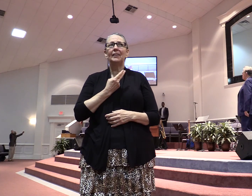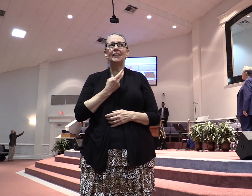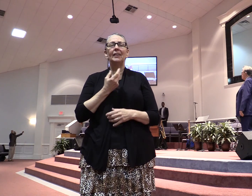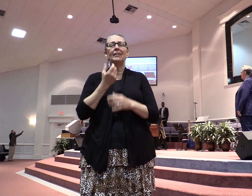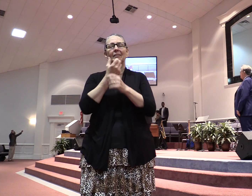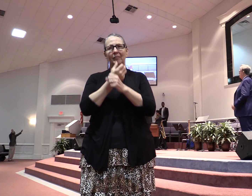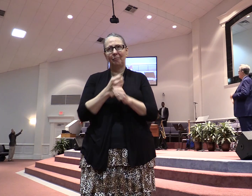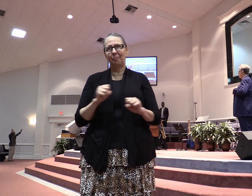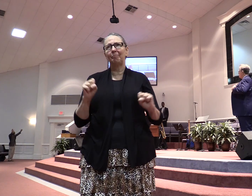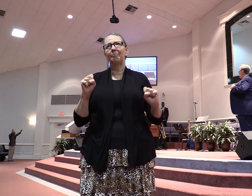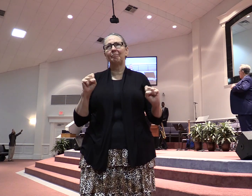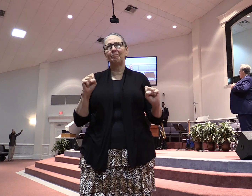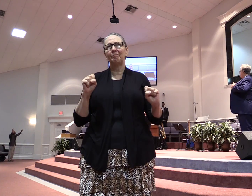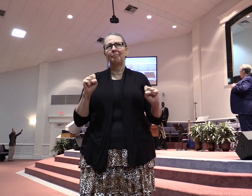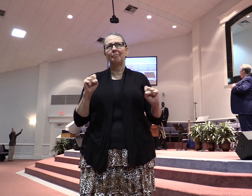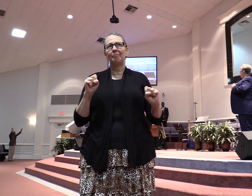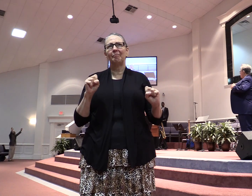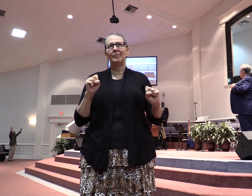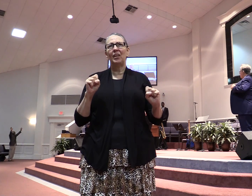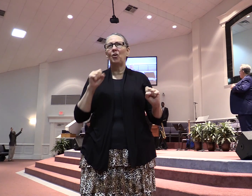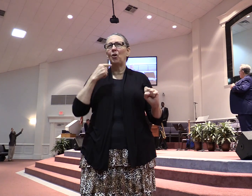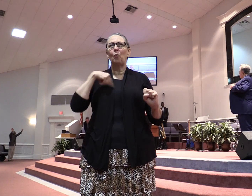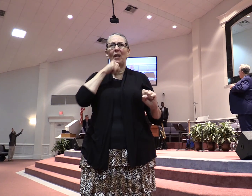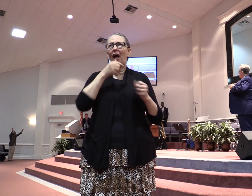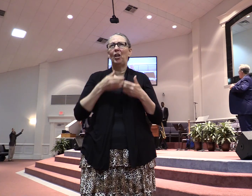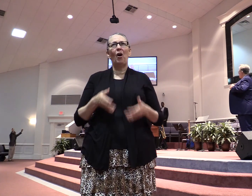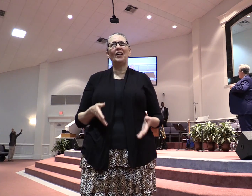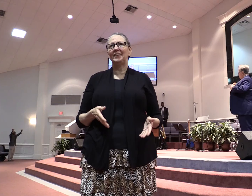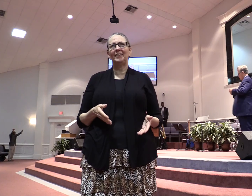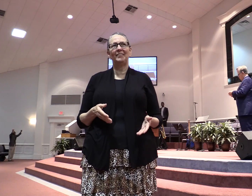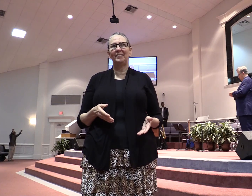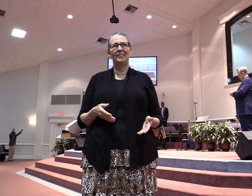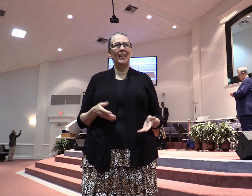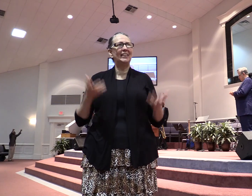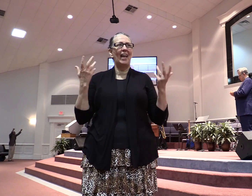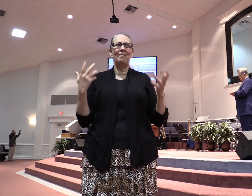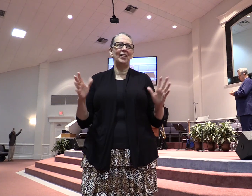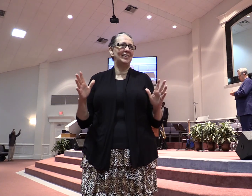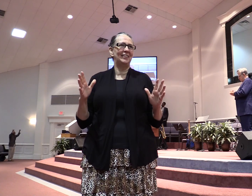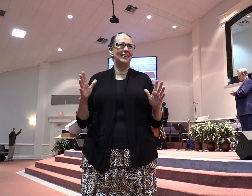redemption. All is not lost. It's not over.